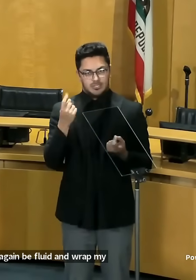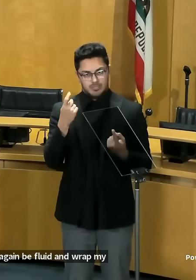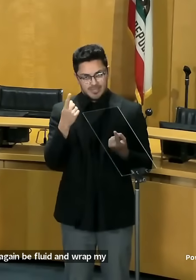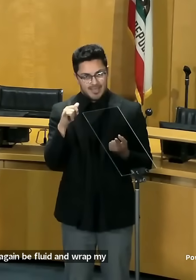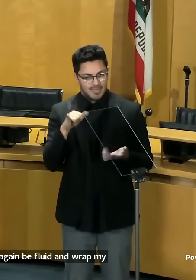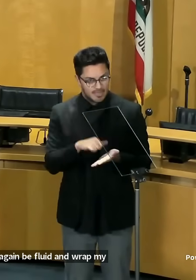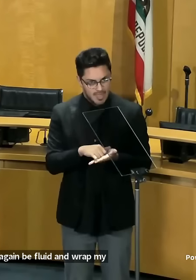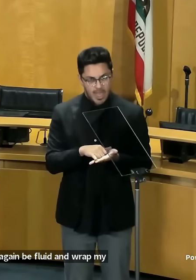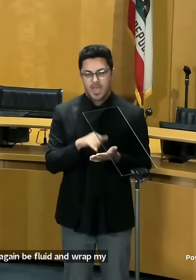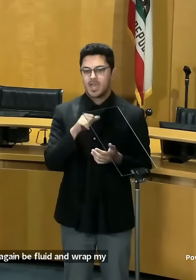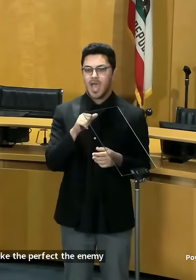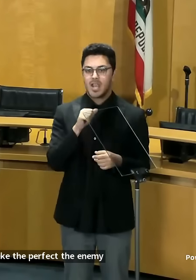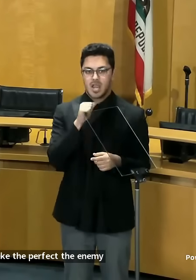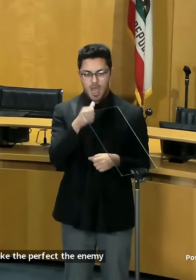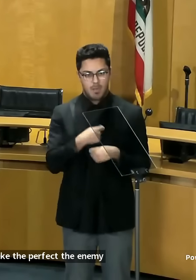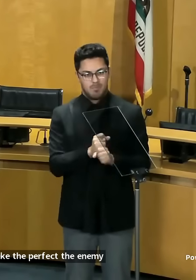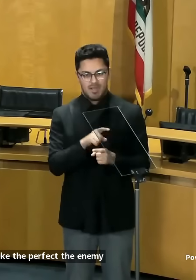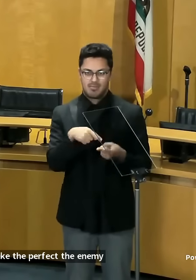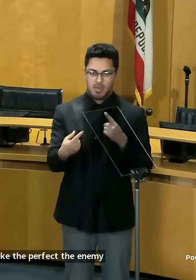perfect the enemy of the good.